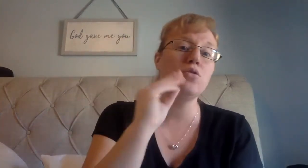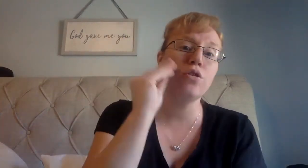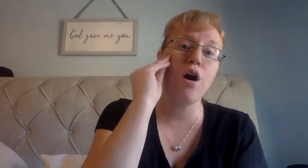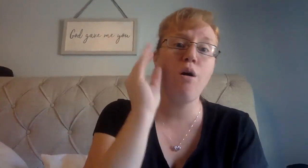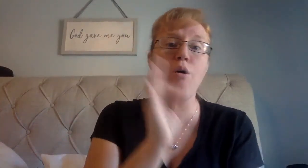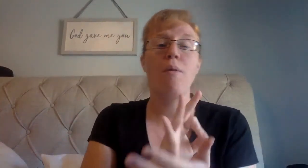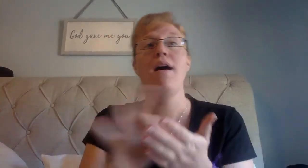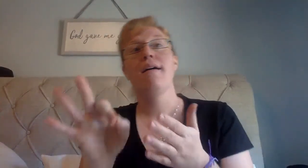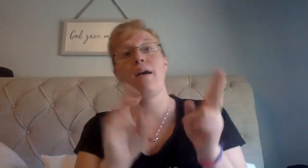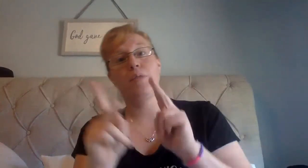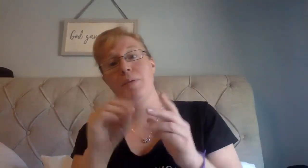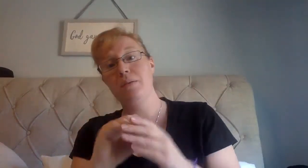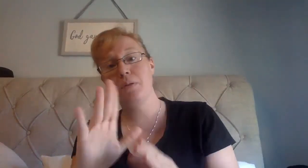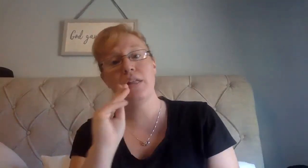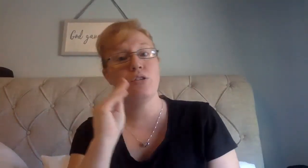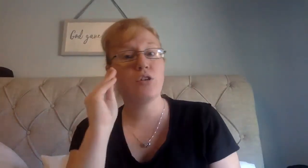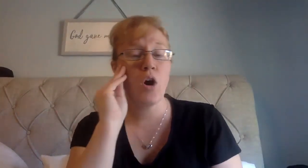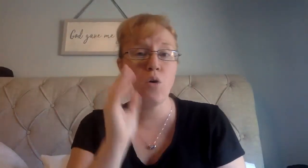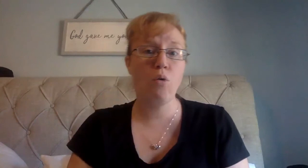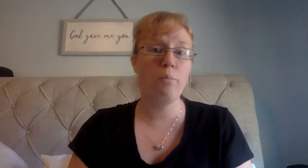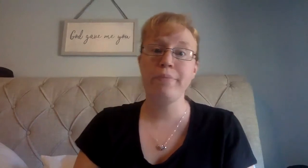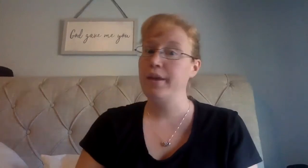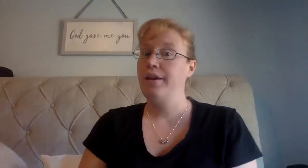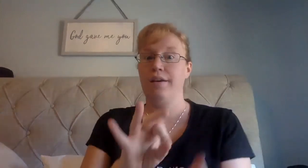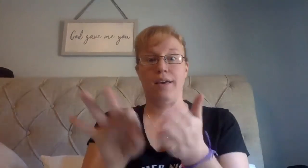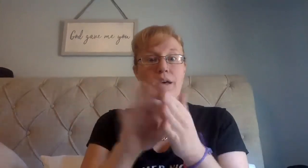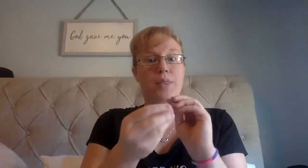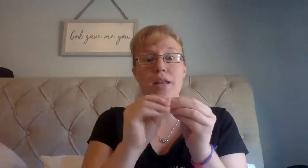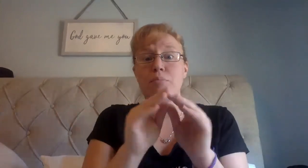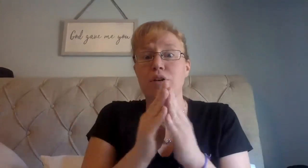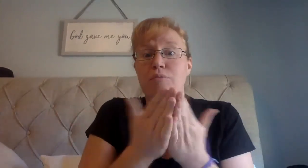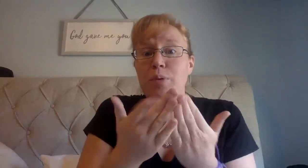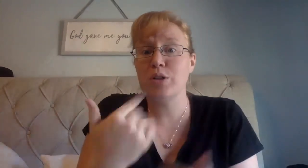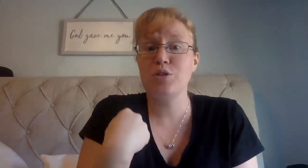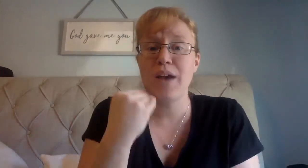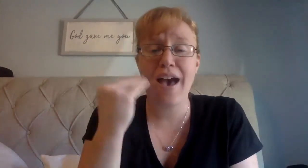your home, count the people in your home, count the number of books you have at